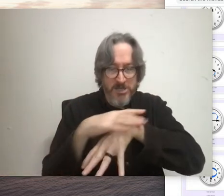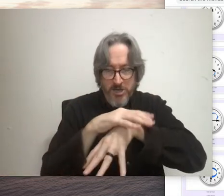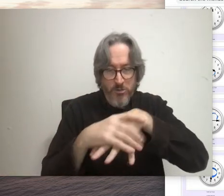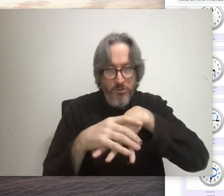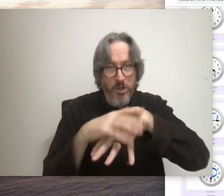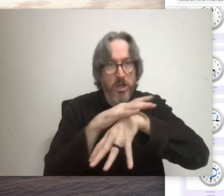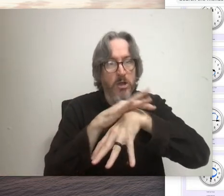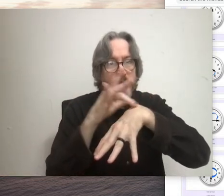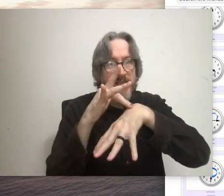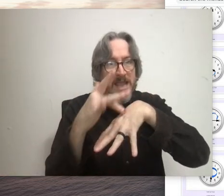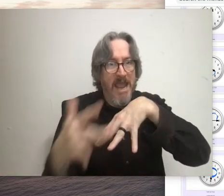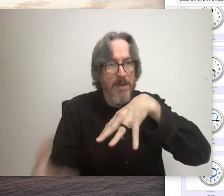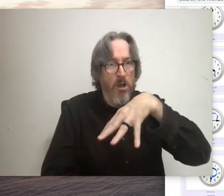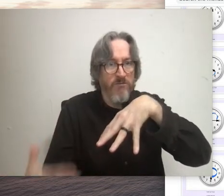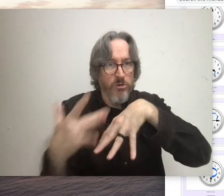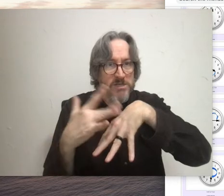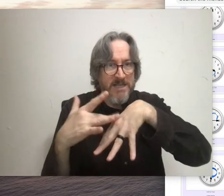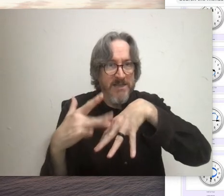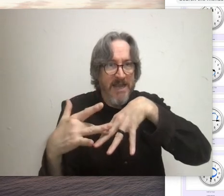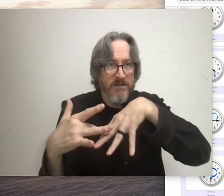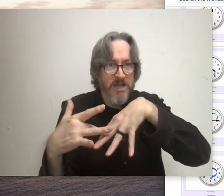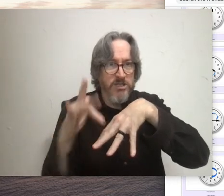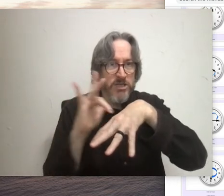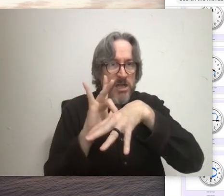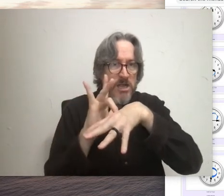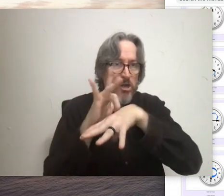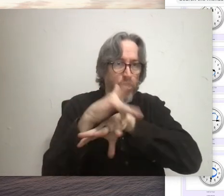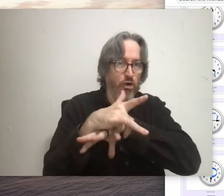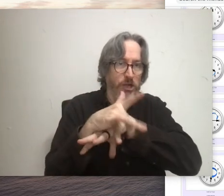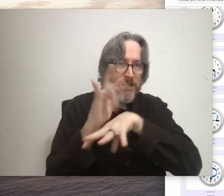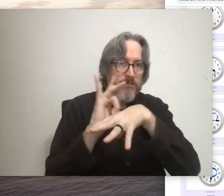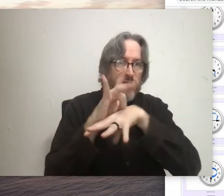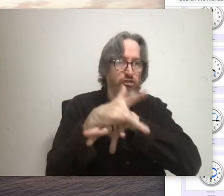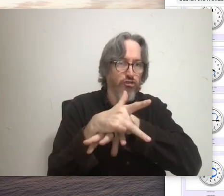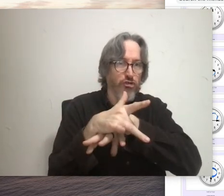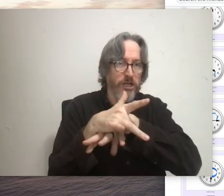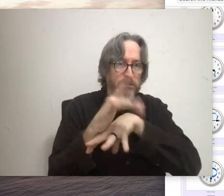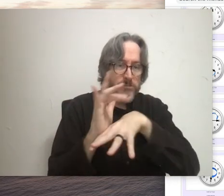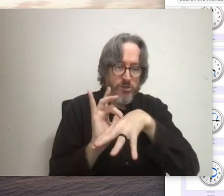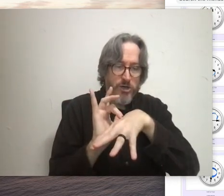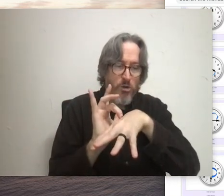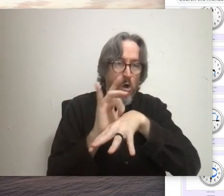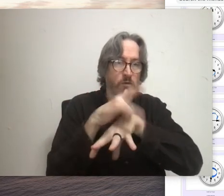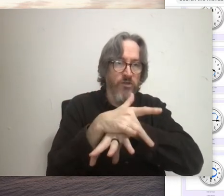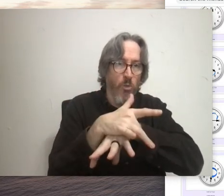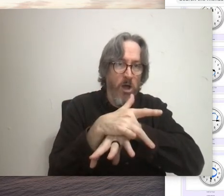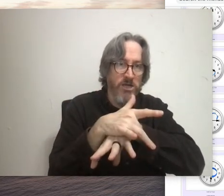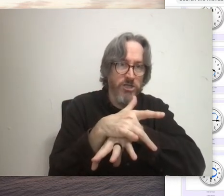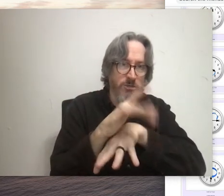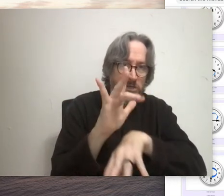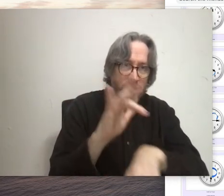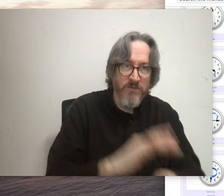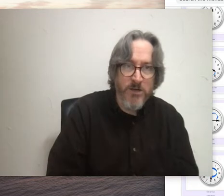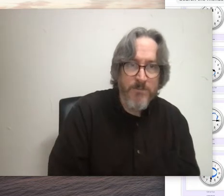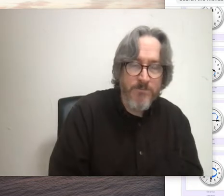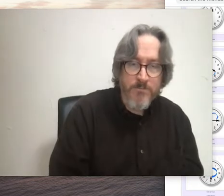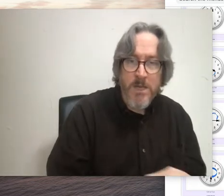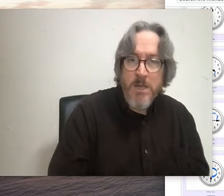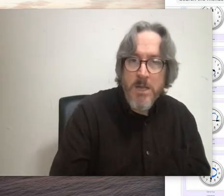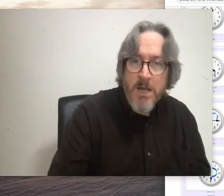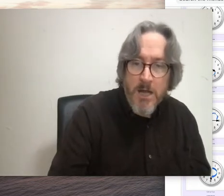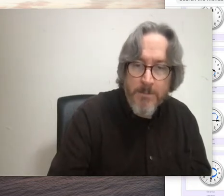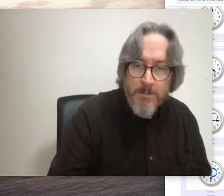means, you know, the clothing came off. We're seeing the naked flesh. Early. Early. So we're going to go over the watch with the middle finger.